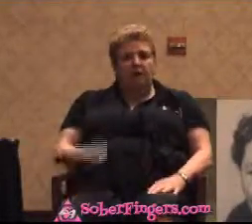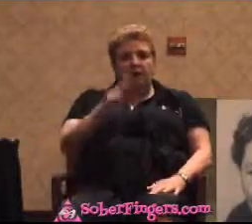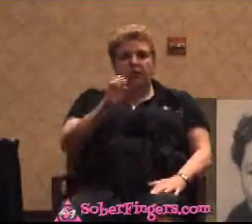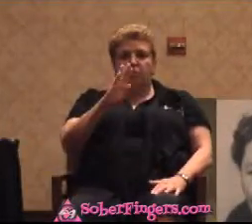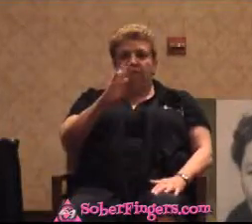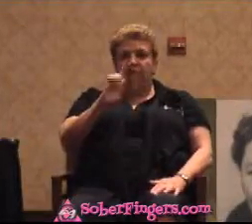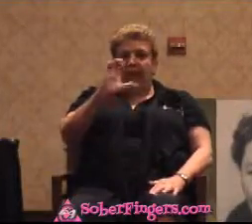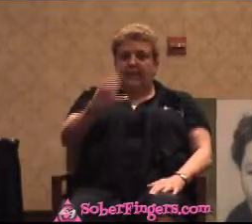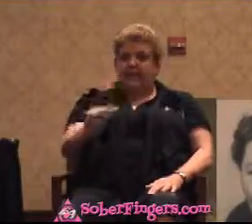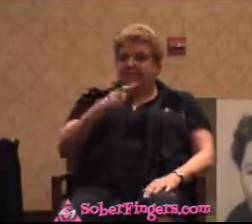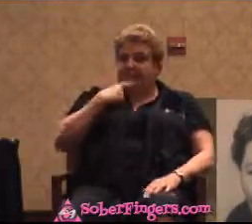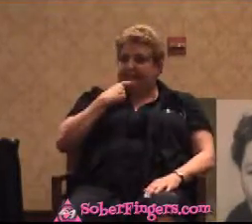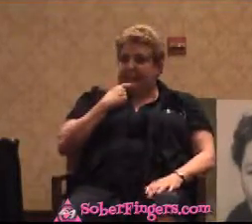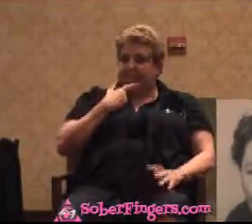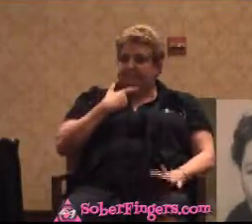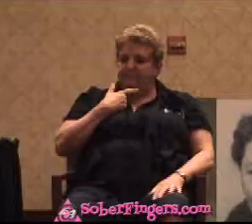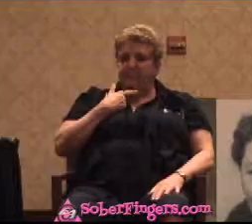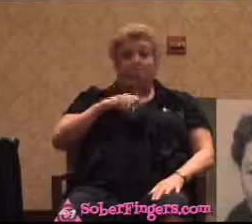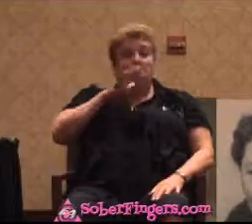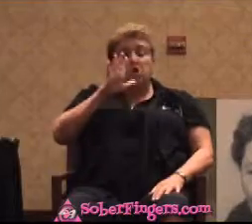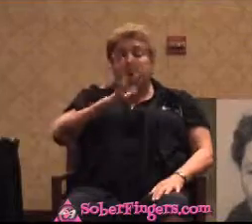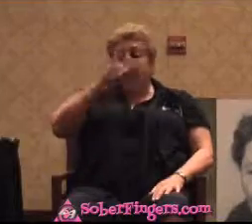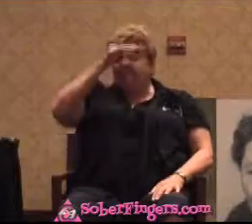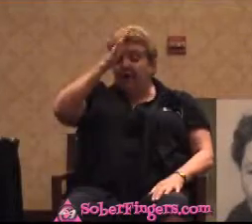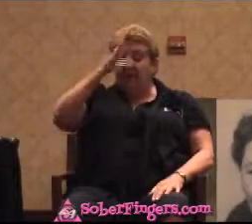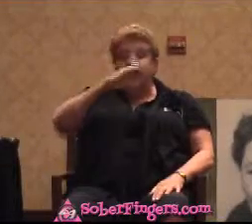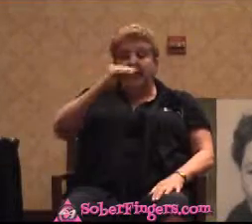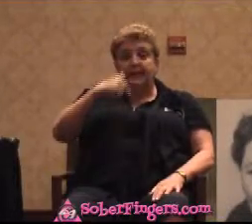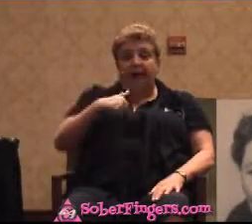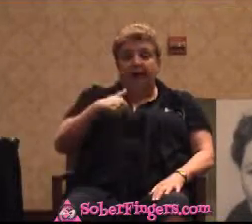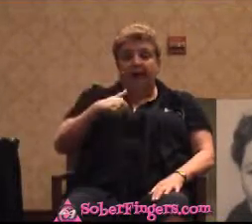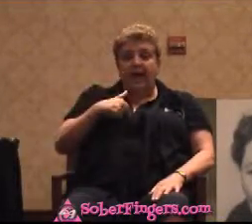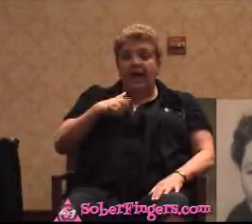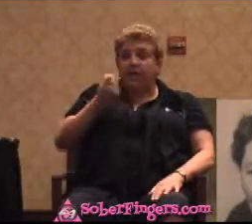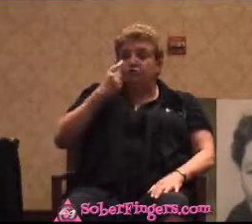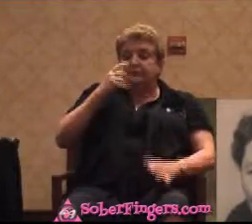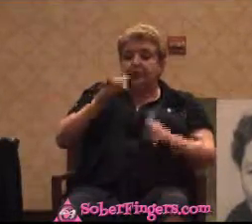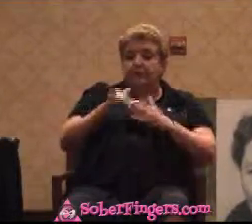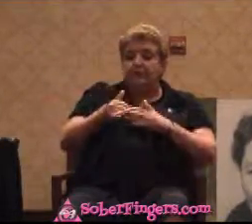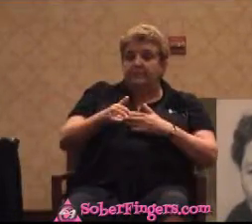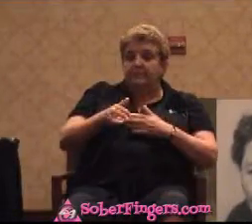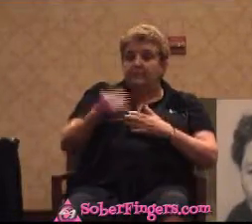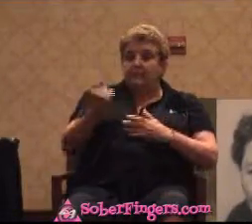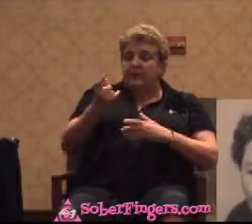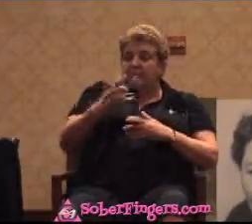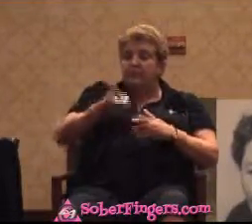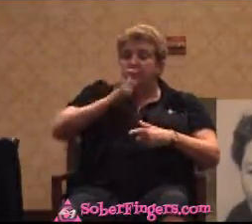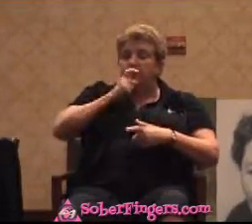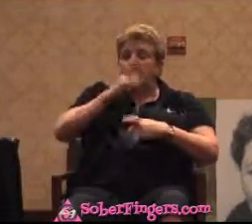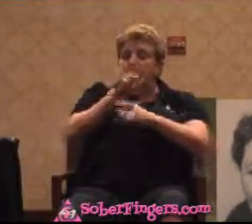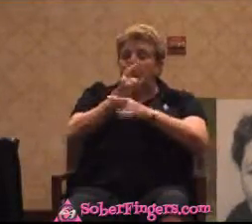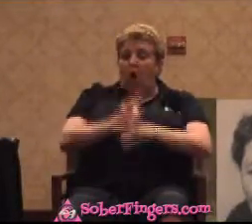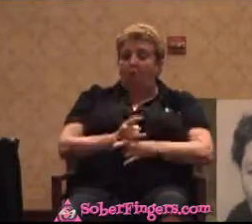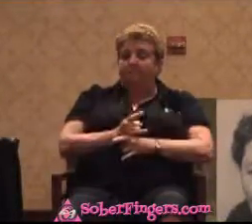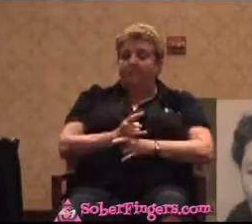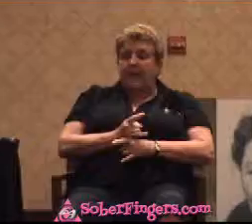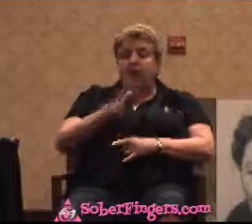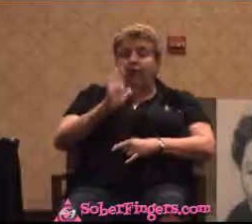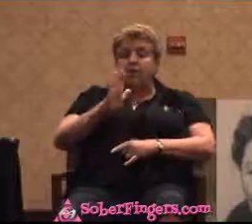says, Rebecca, your father and I understand that there's been alcohol consumption. And Rebecca, your father and I have decided that if you're